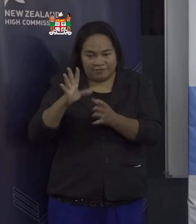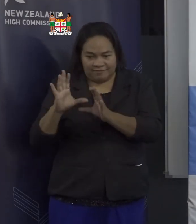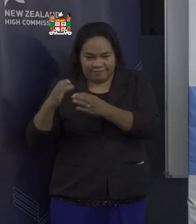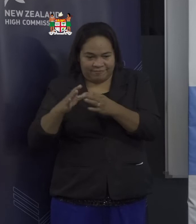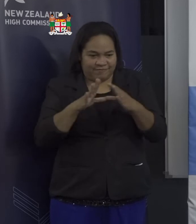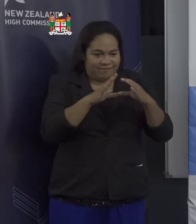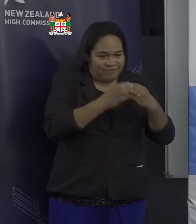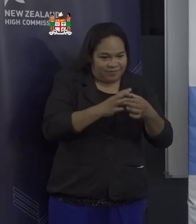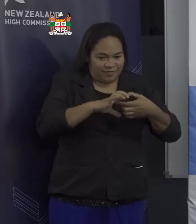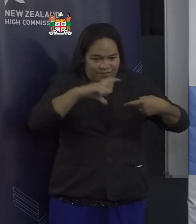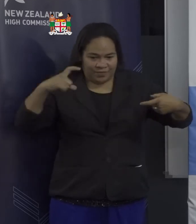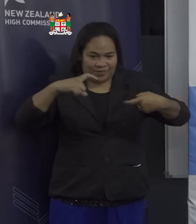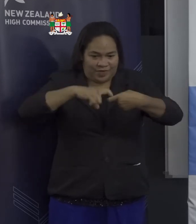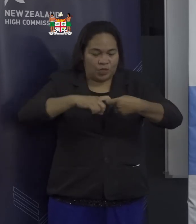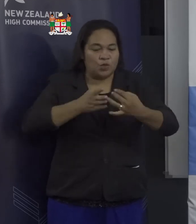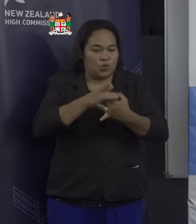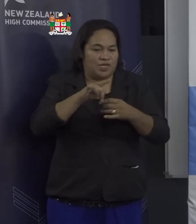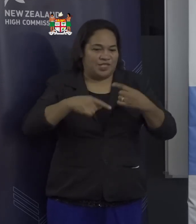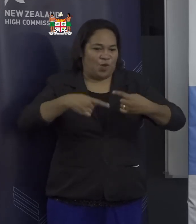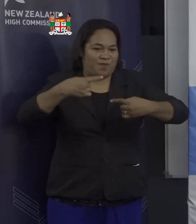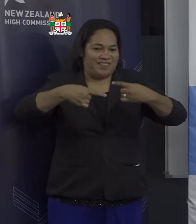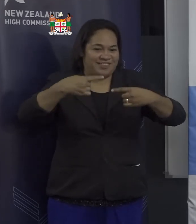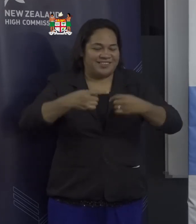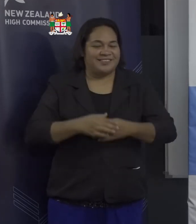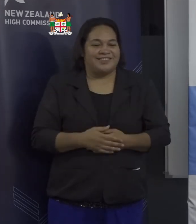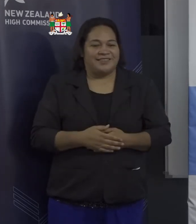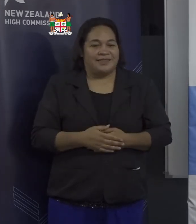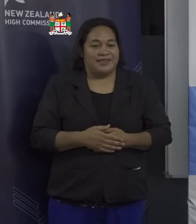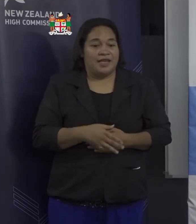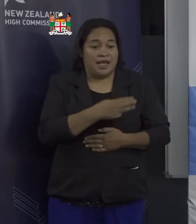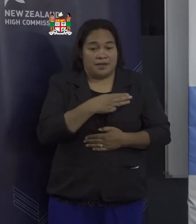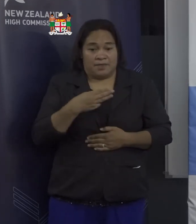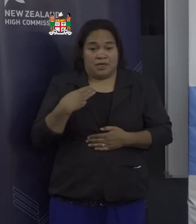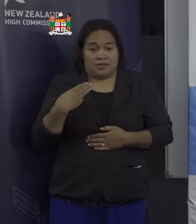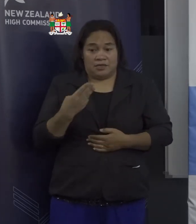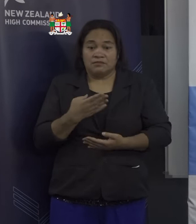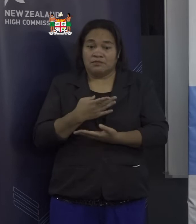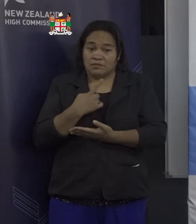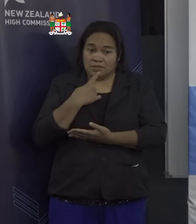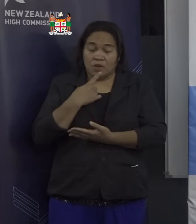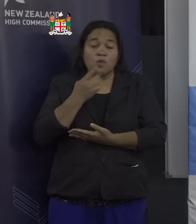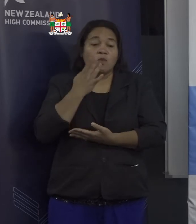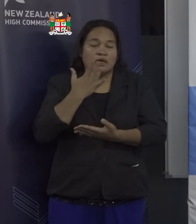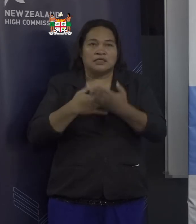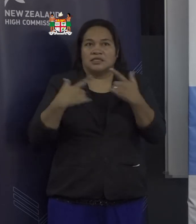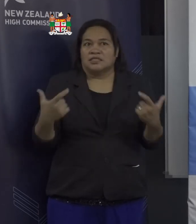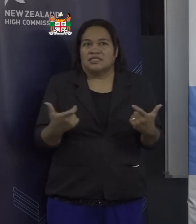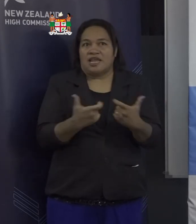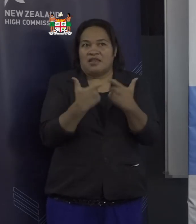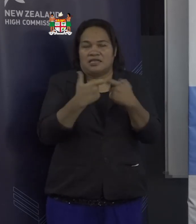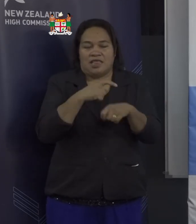two countries through this writing competition. So as the Ministers noted, the essay competition took place at a challenging